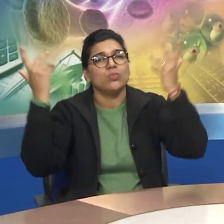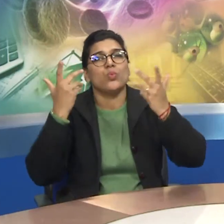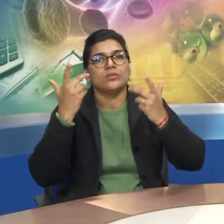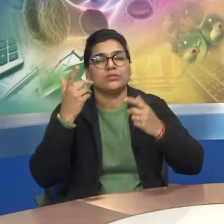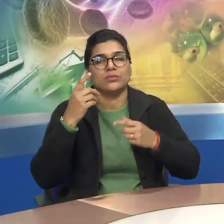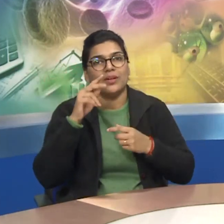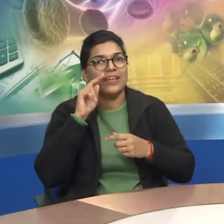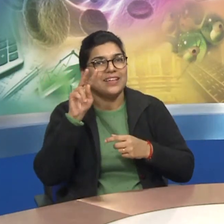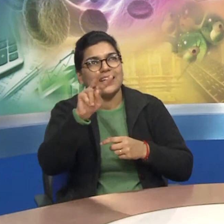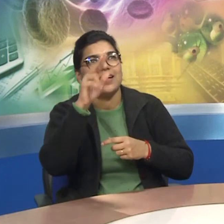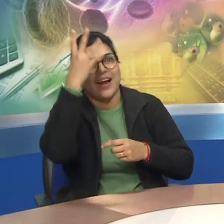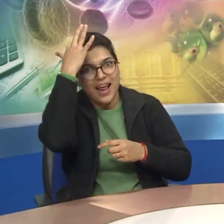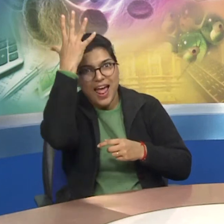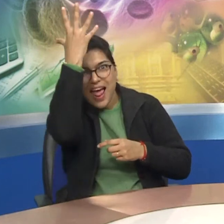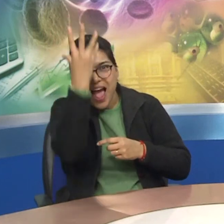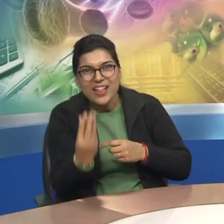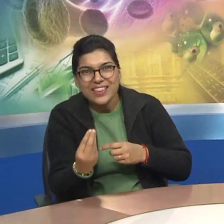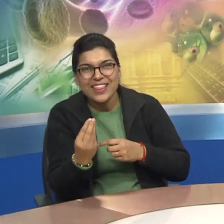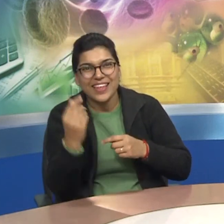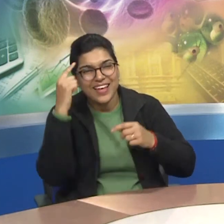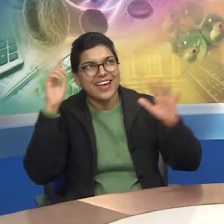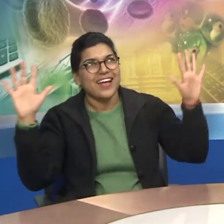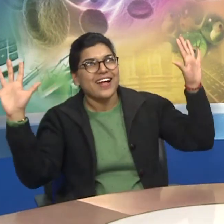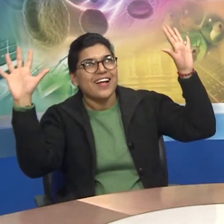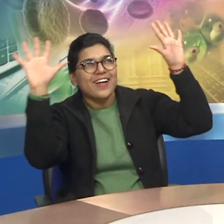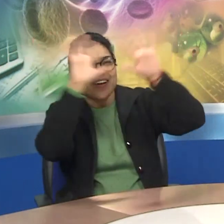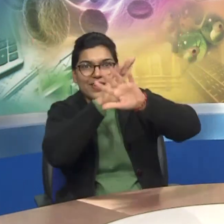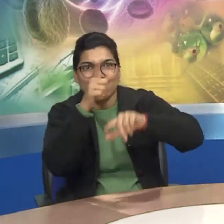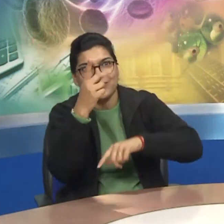Can you imagine the night sky without stars?